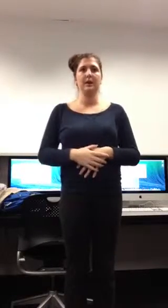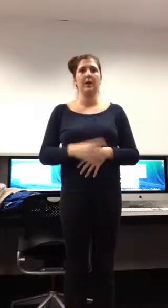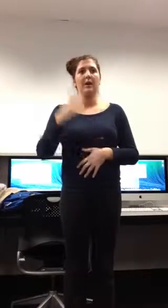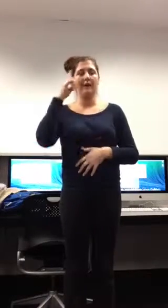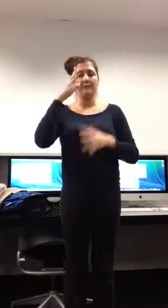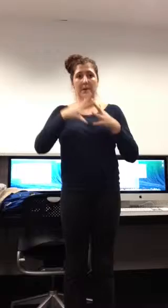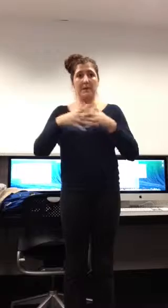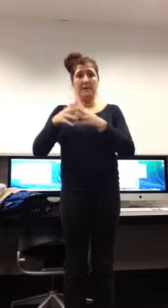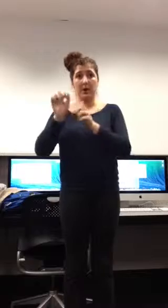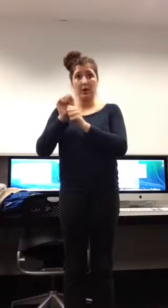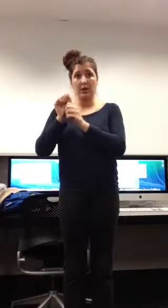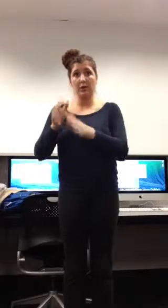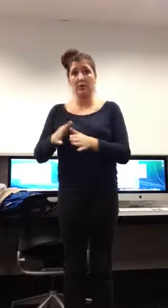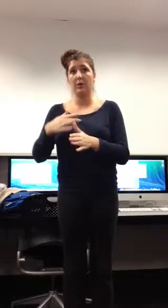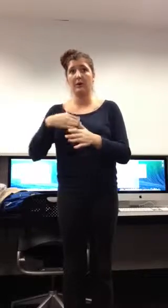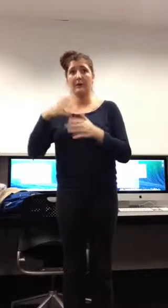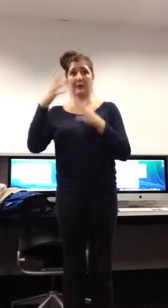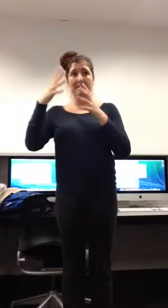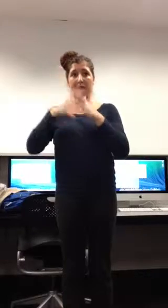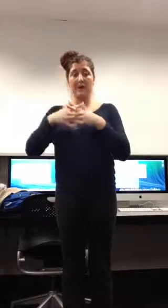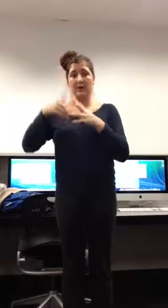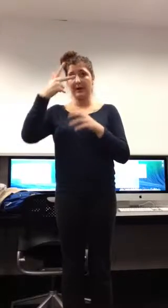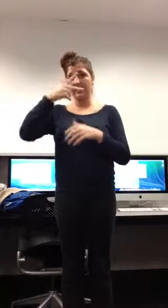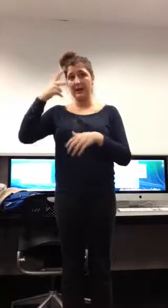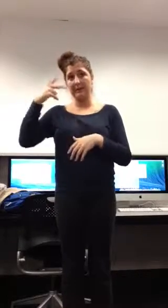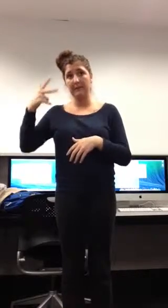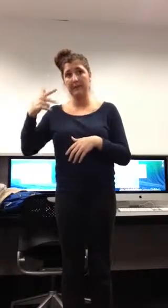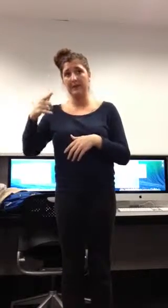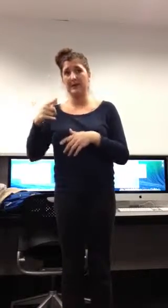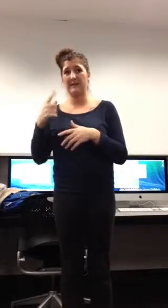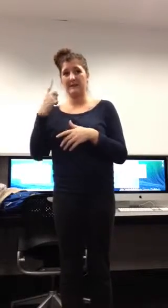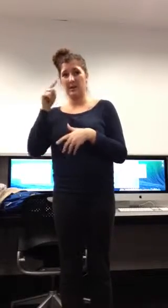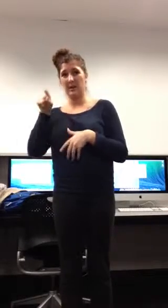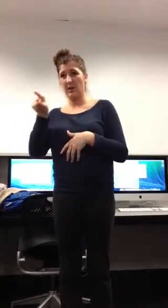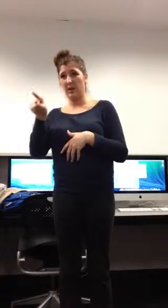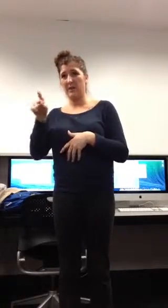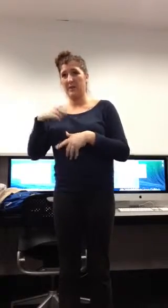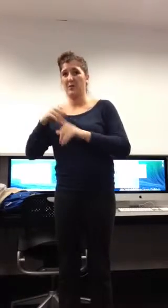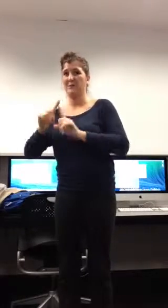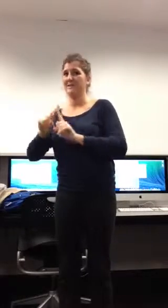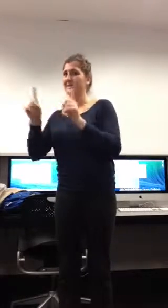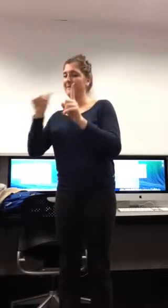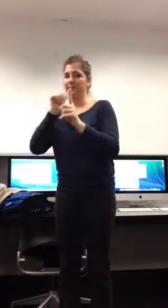the American immigrant, it was quite a different story.